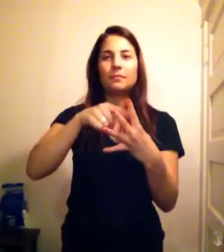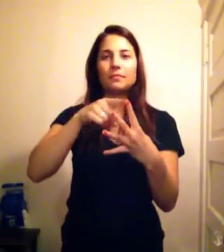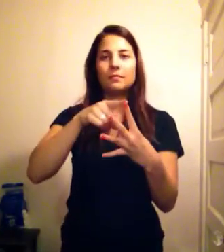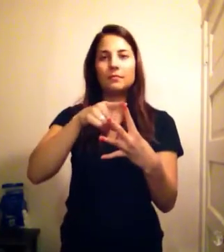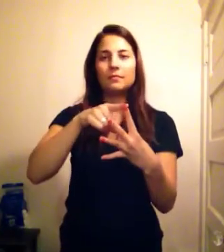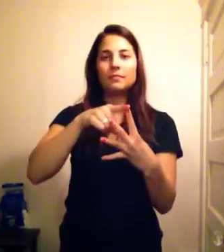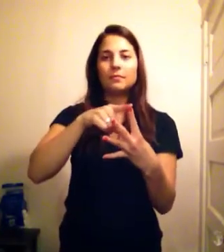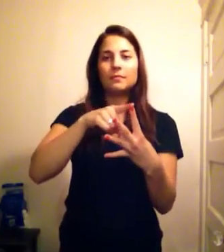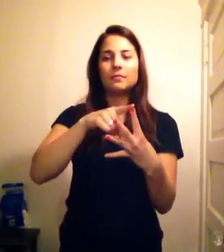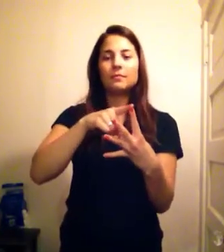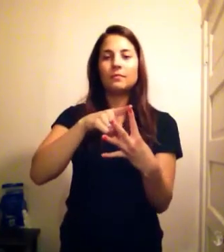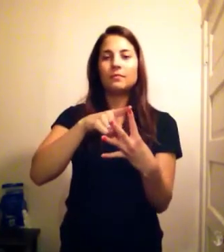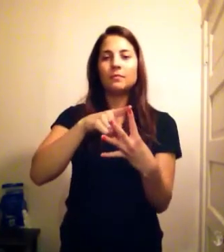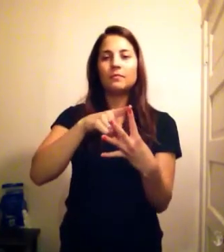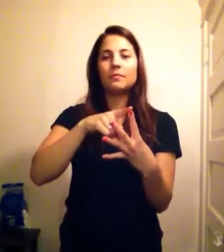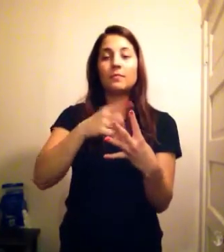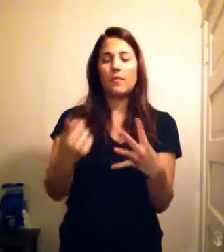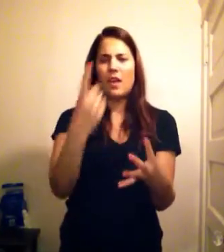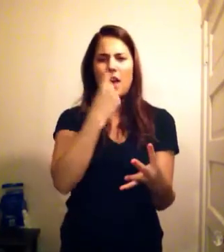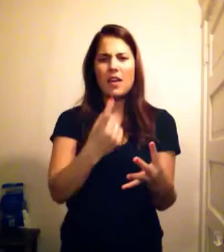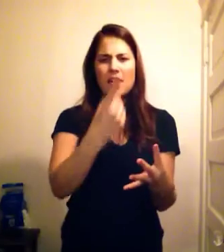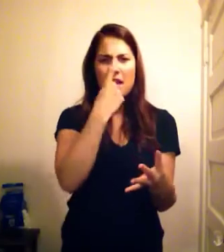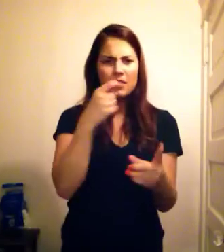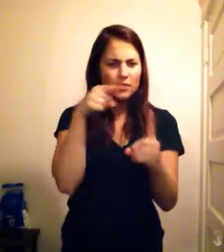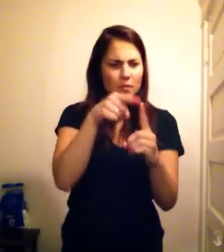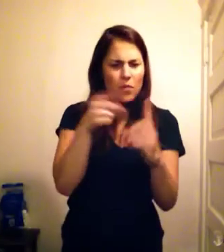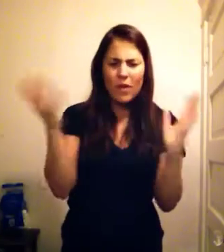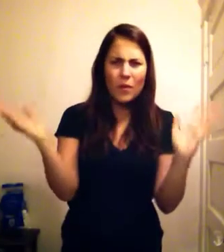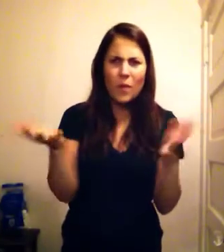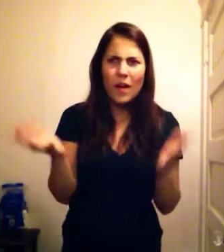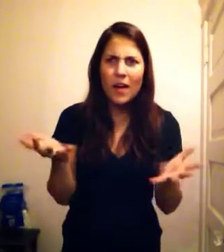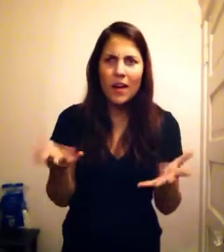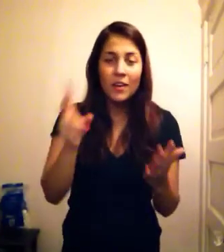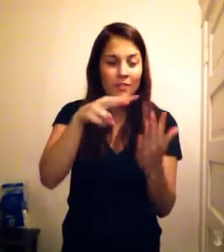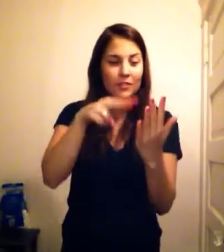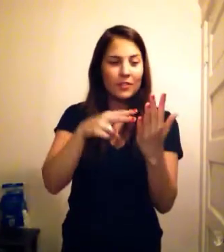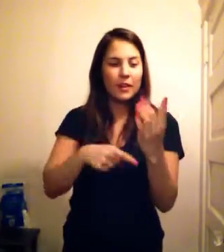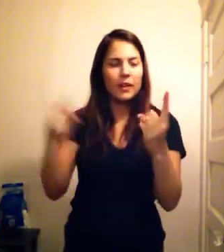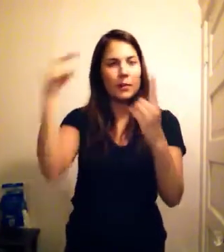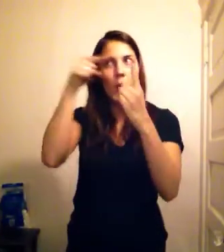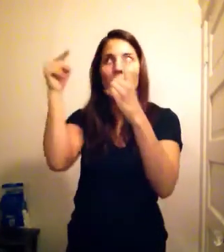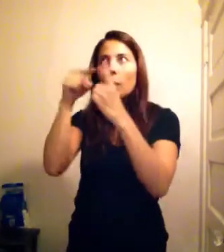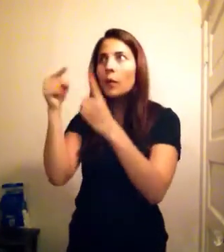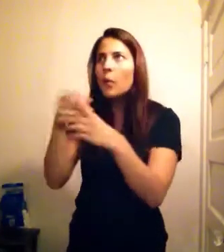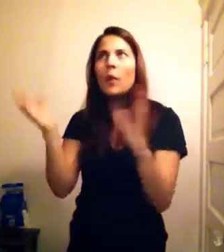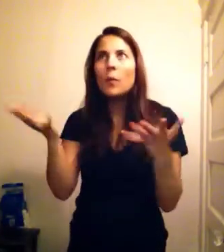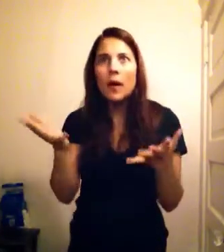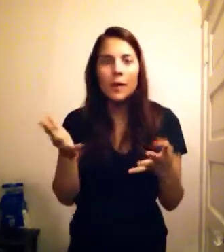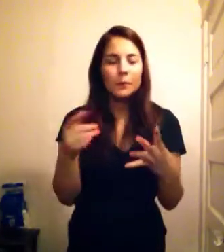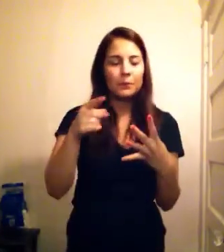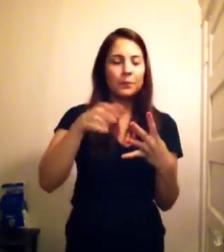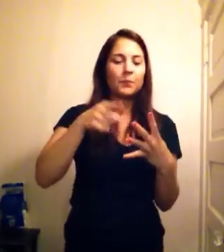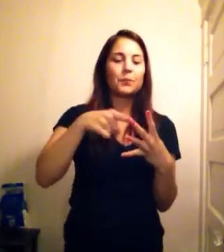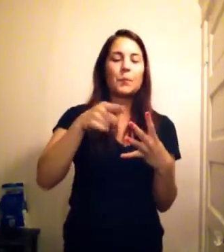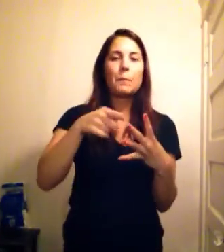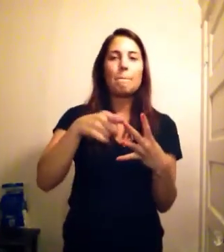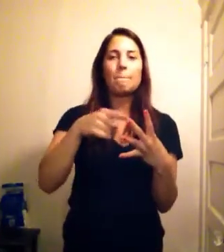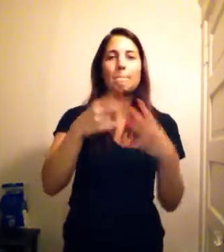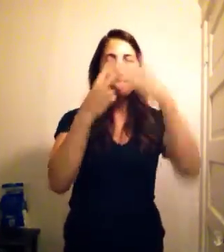ask yourself, what is the point when reading through a work? The second step is to try and predict where the author will go next